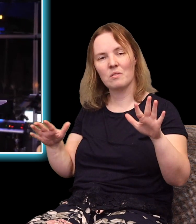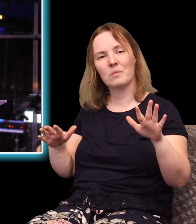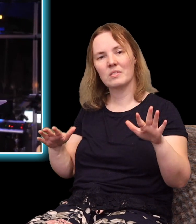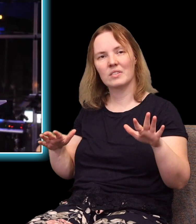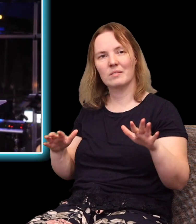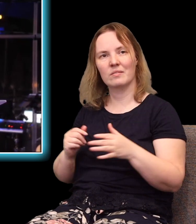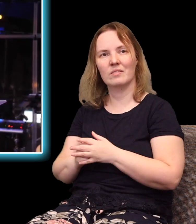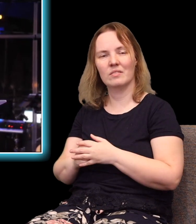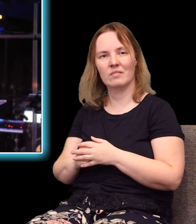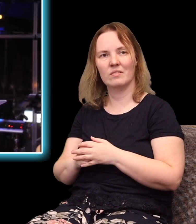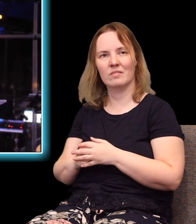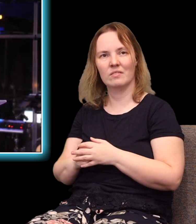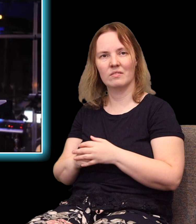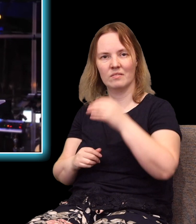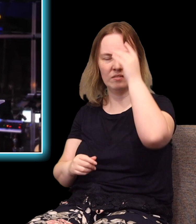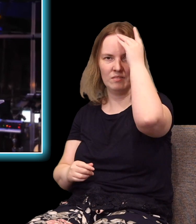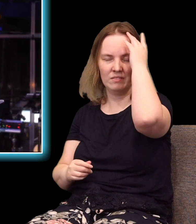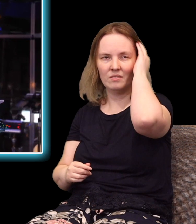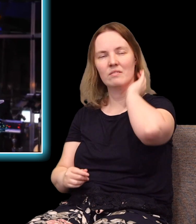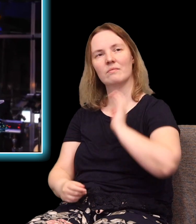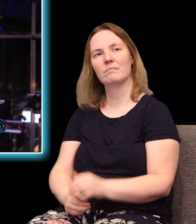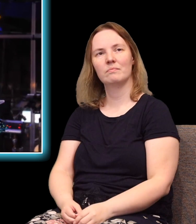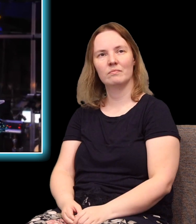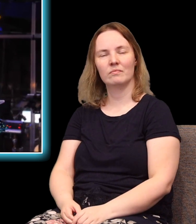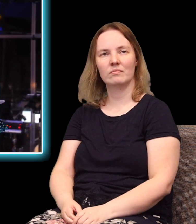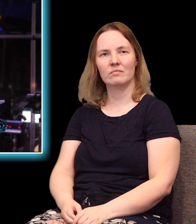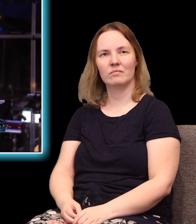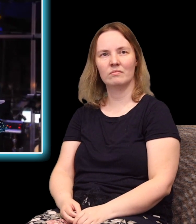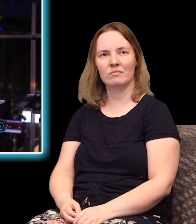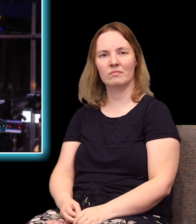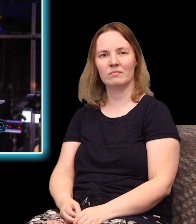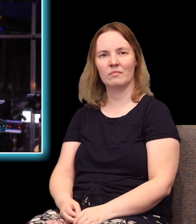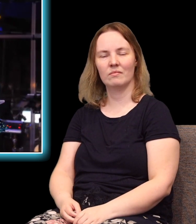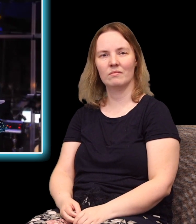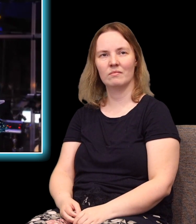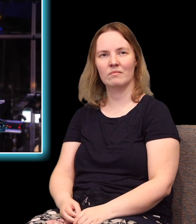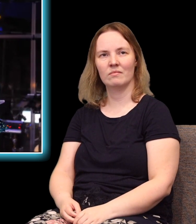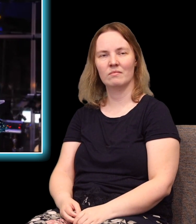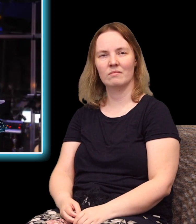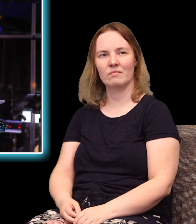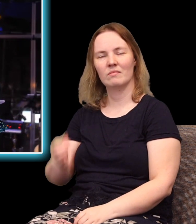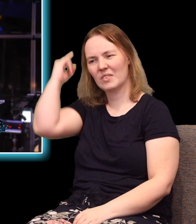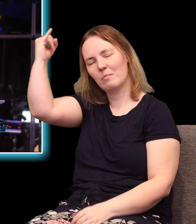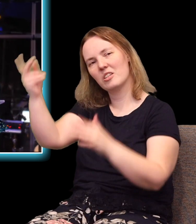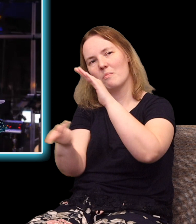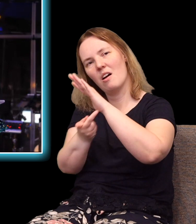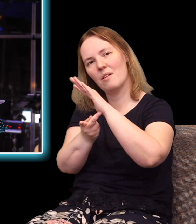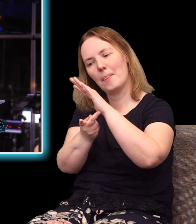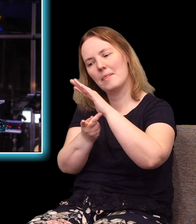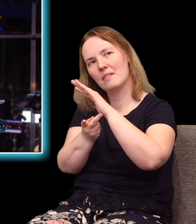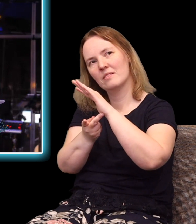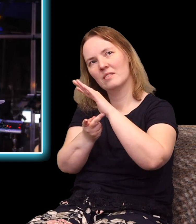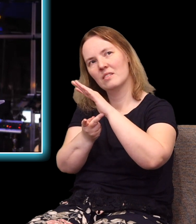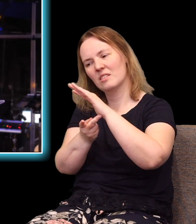with this scripture. Paul said in Galatians 5, at last we have freedom. Can you imagine